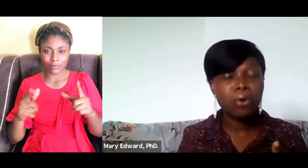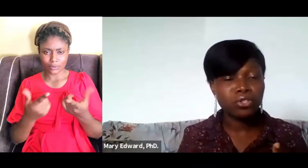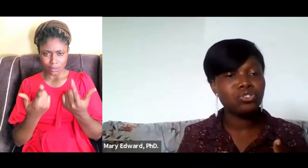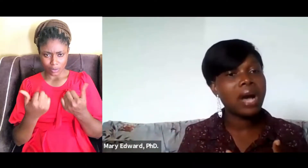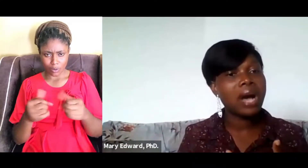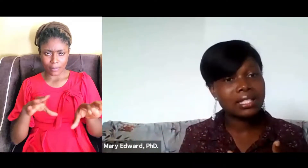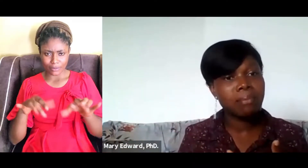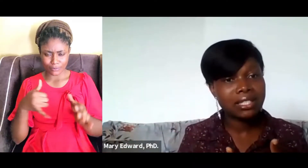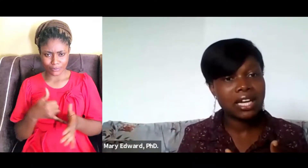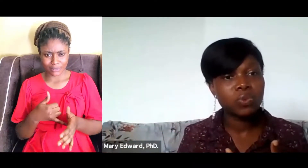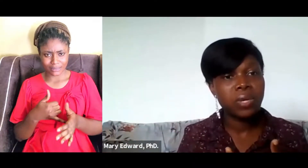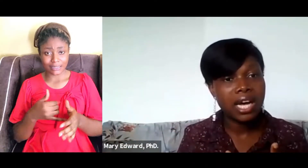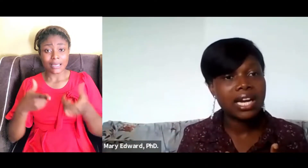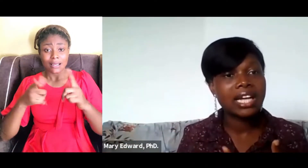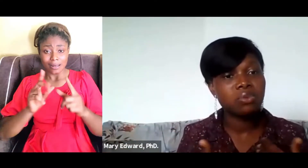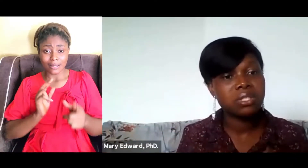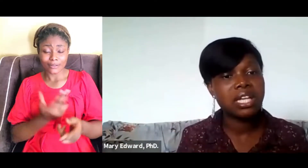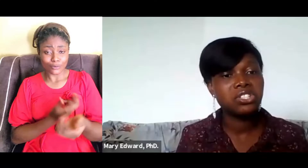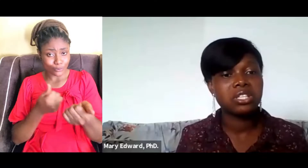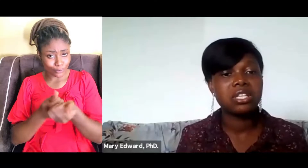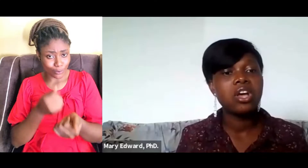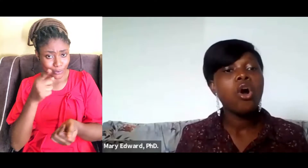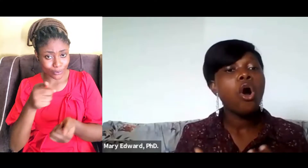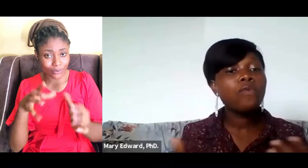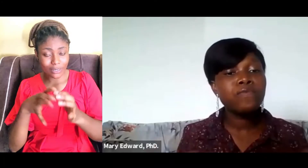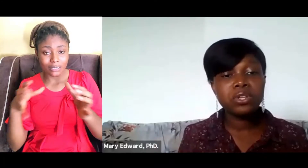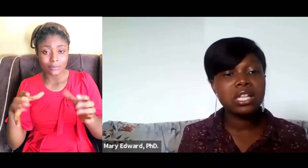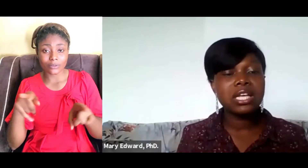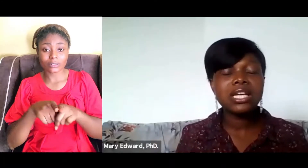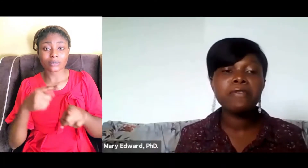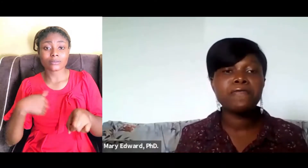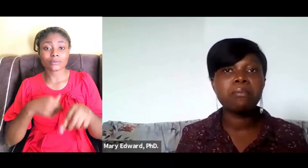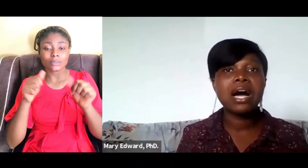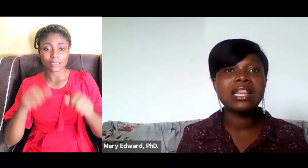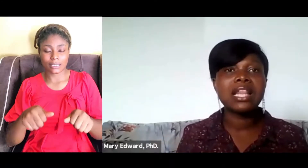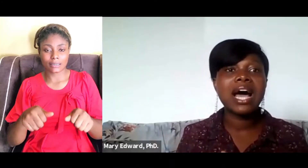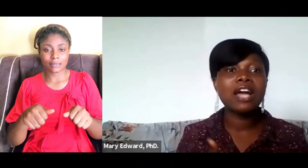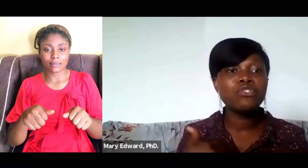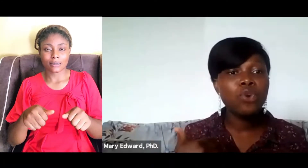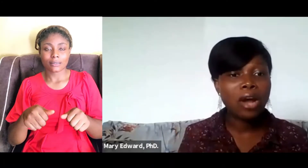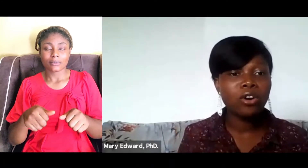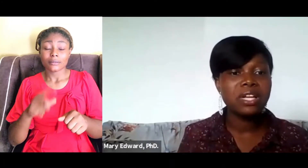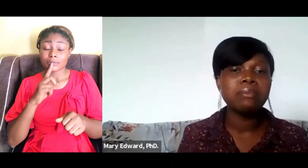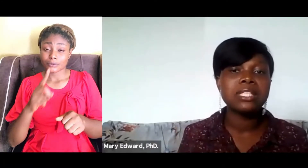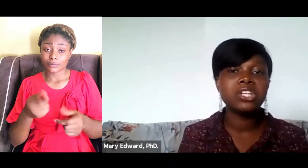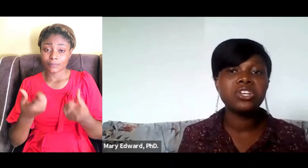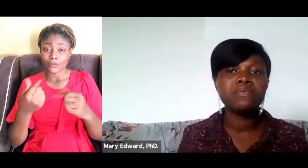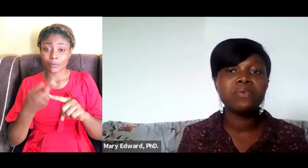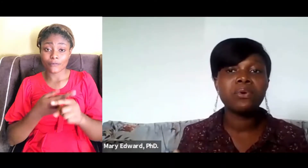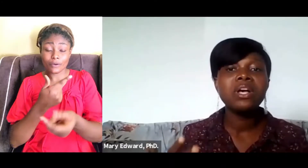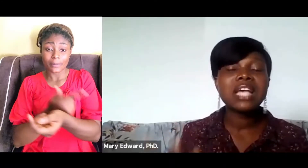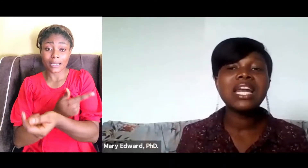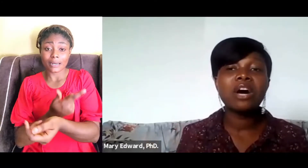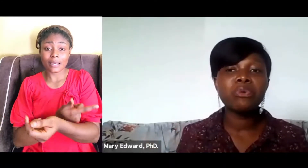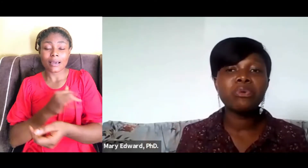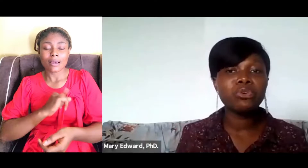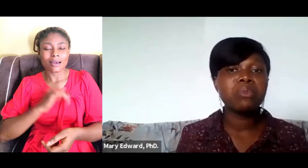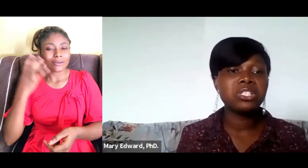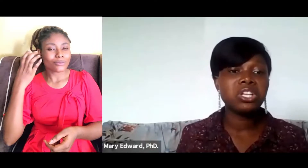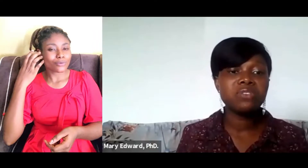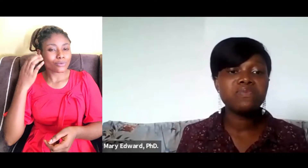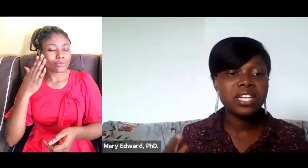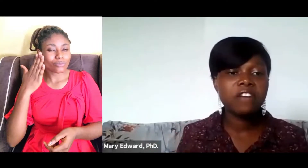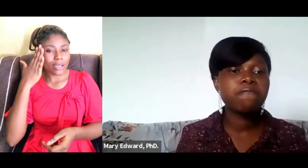us support you as much as we can as researchers. Obviously, coming from Ghana, I know one of the limitations for sign